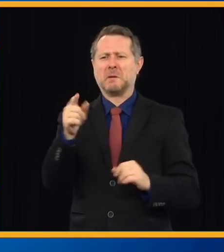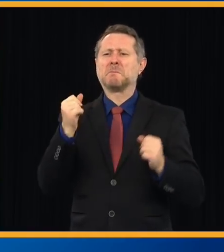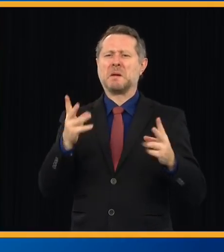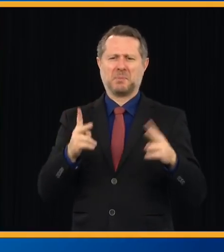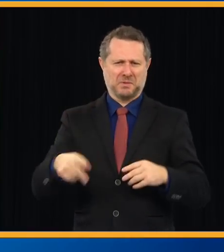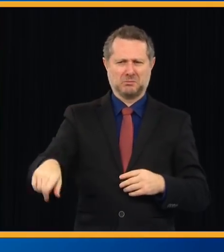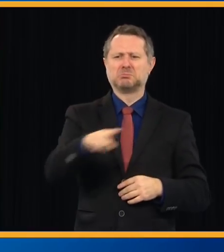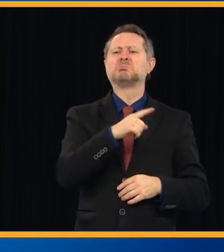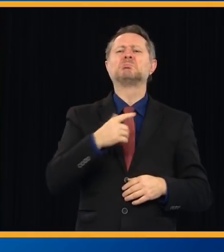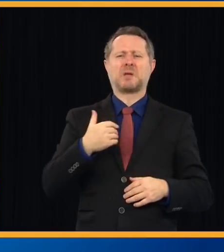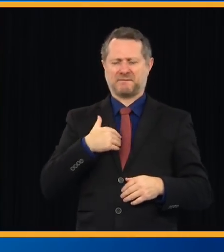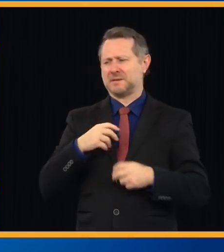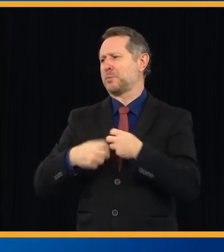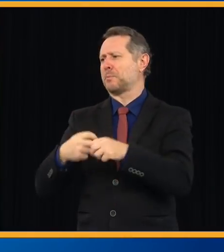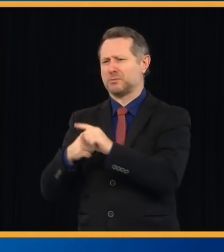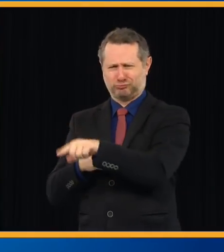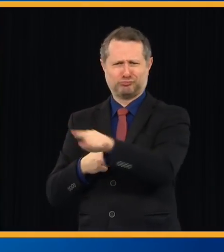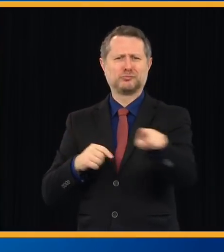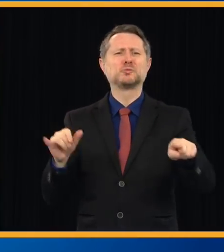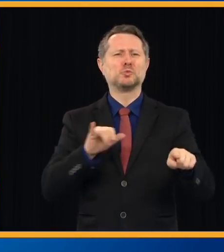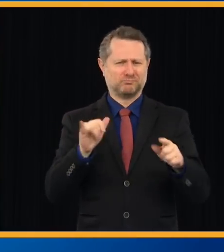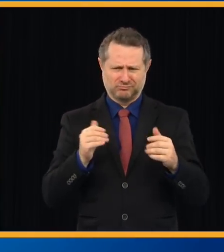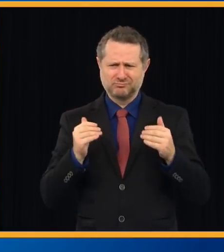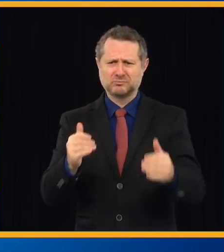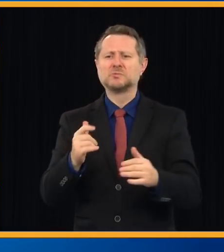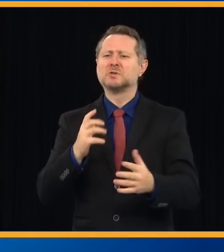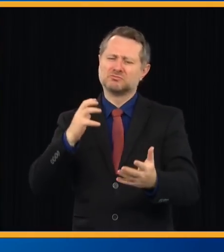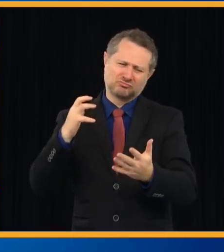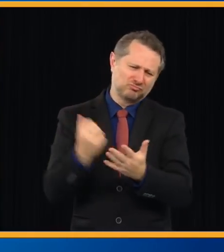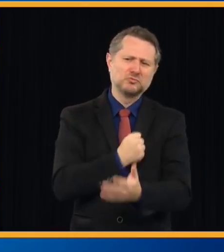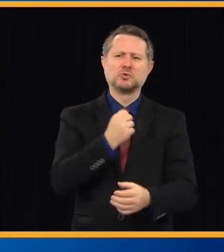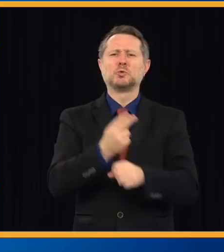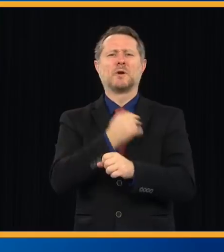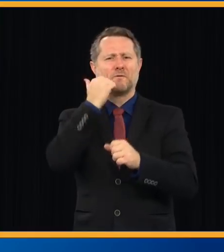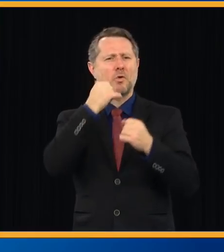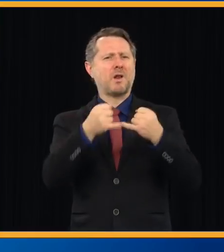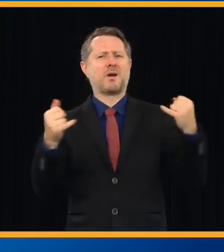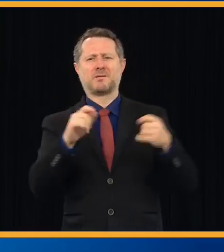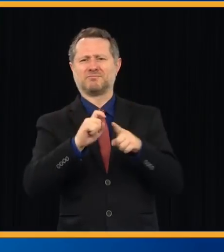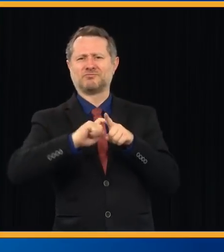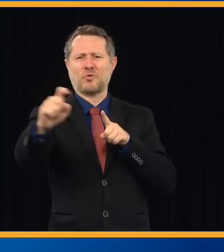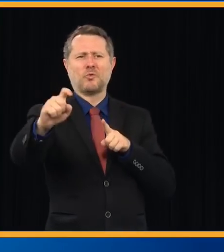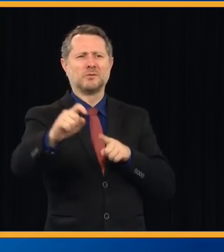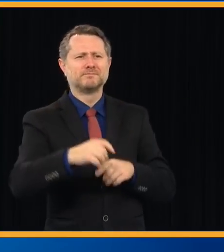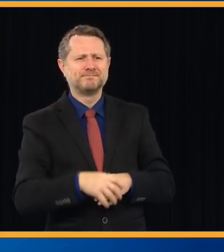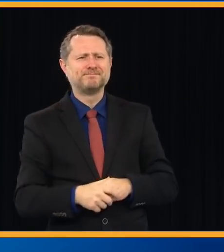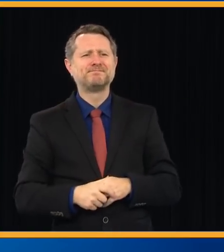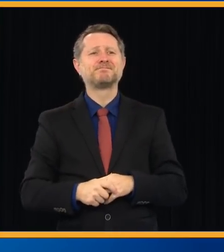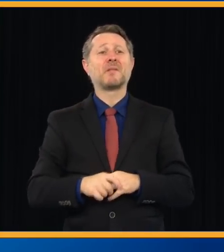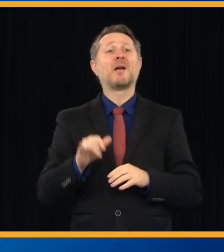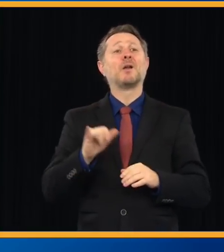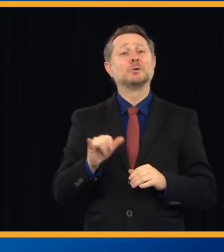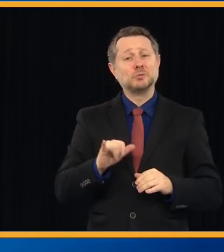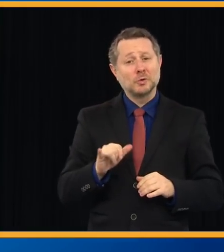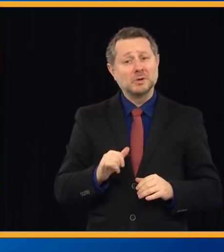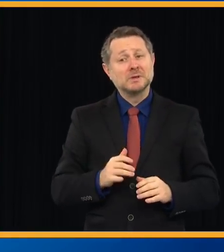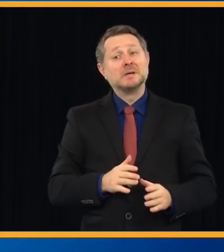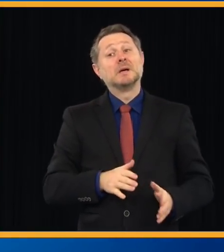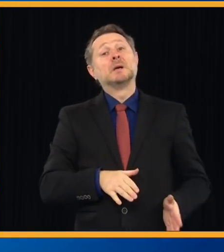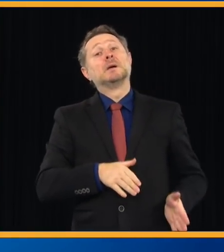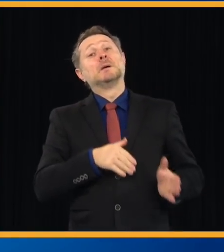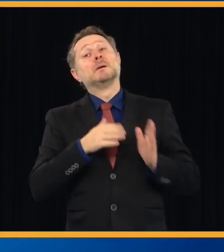and people should make the call and get the help if they need the help. We also